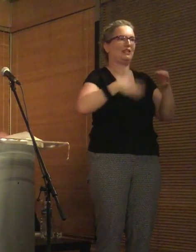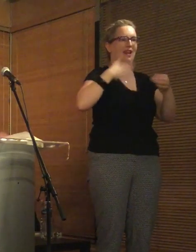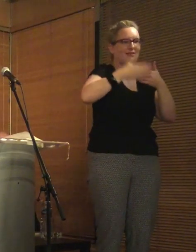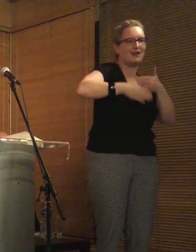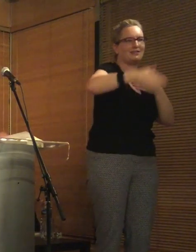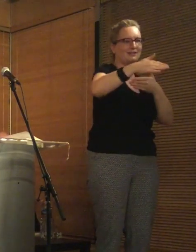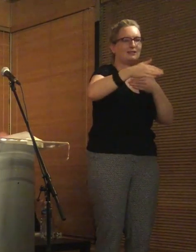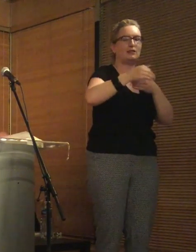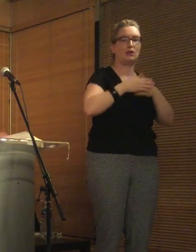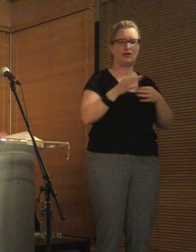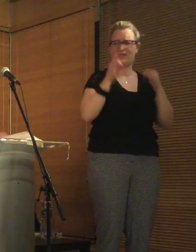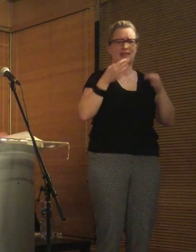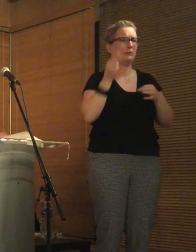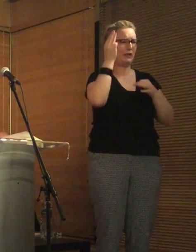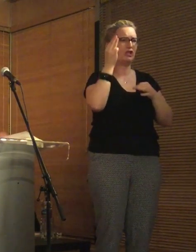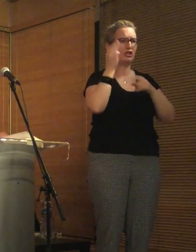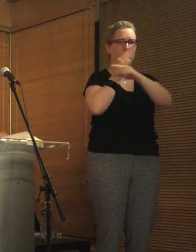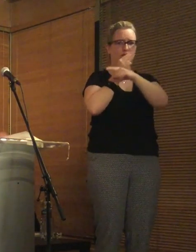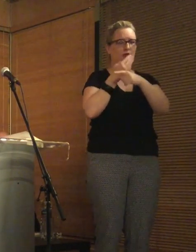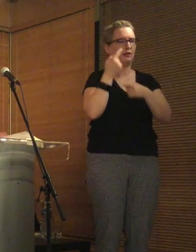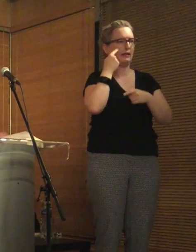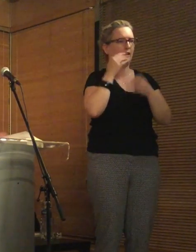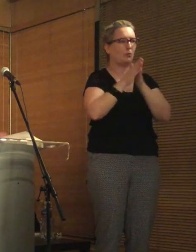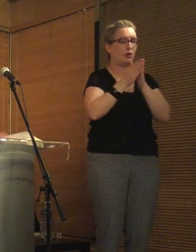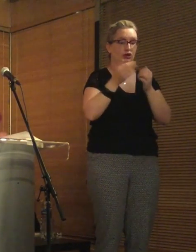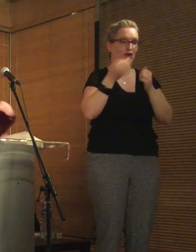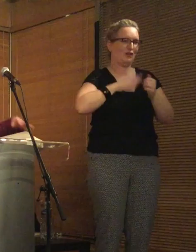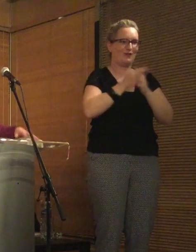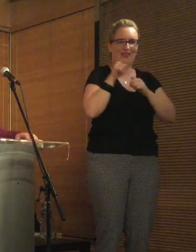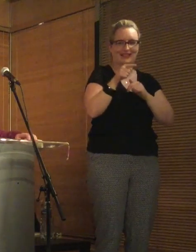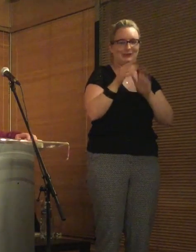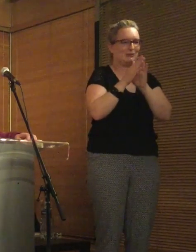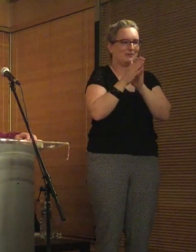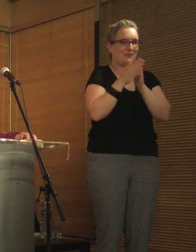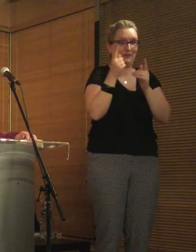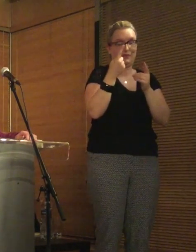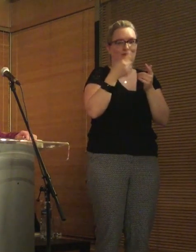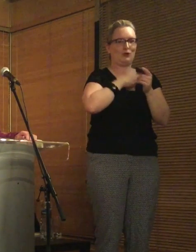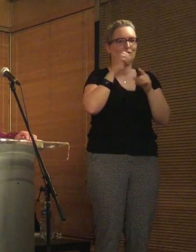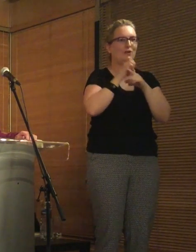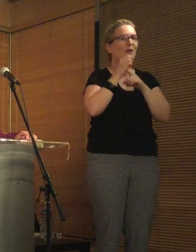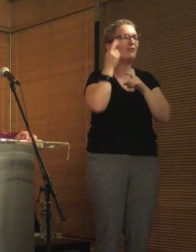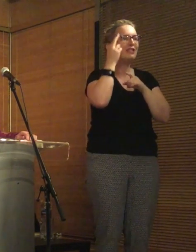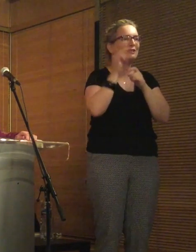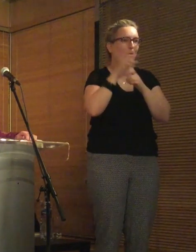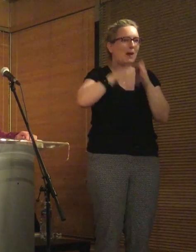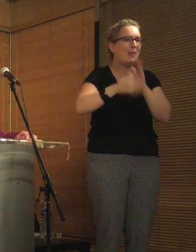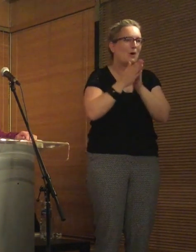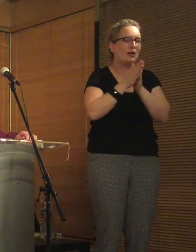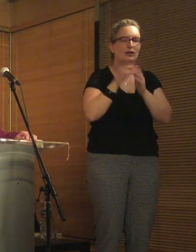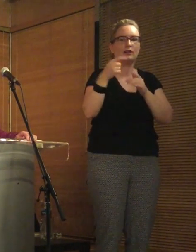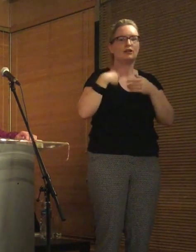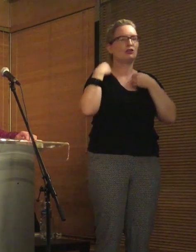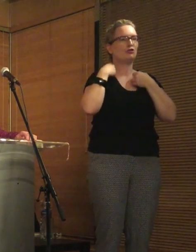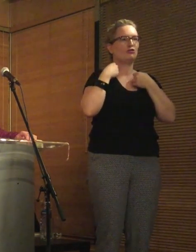in the book, they're really worth seeing for this alone, or getting it for this alone, of Constance and Eva driving through the streets of Manchester in